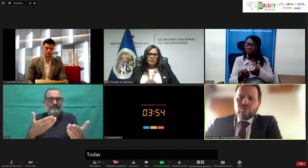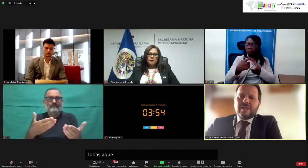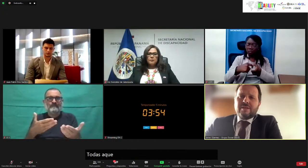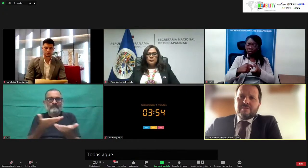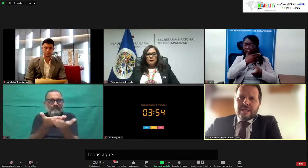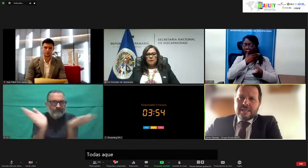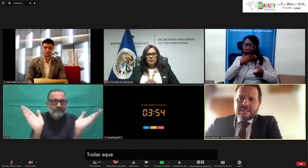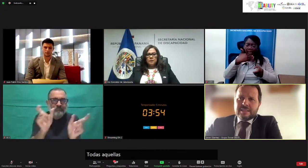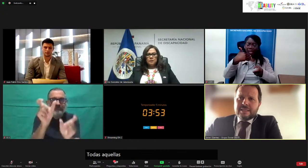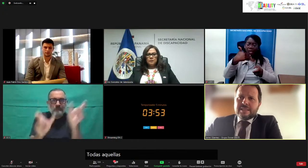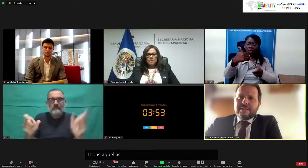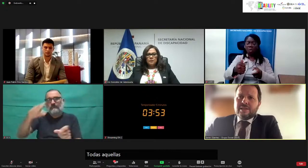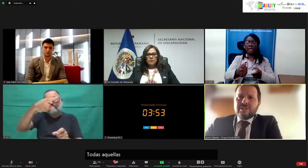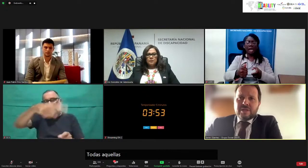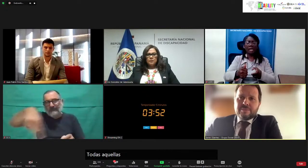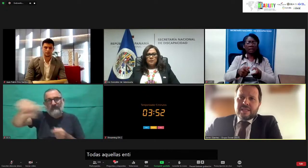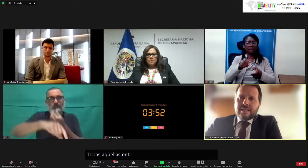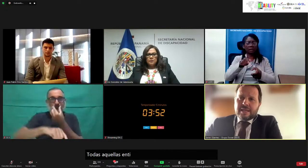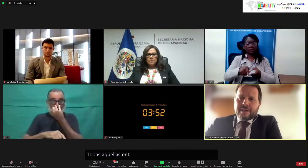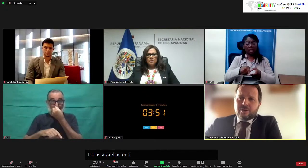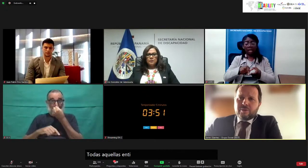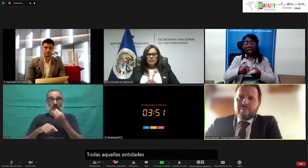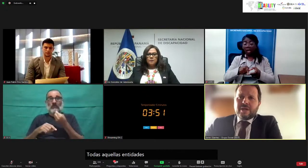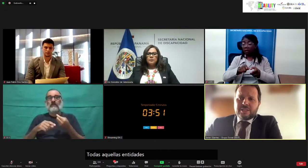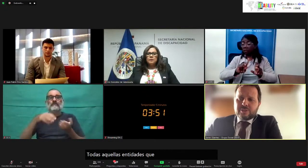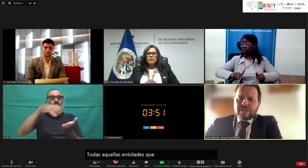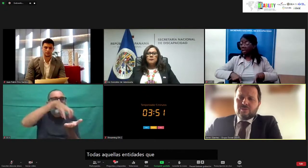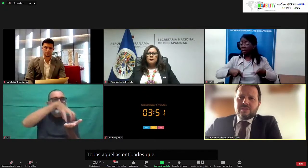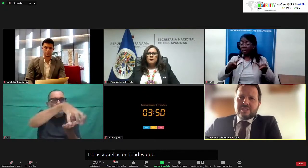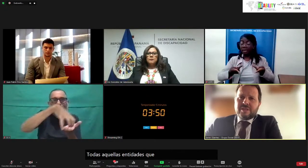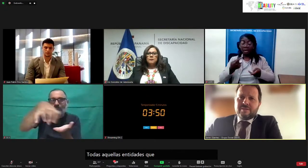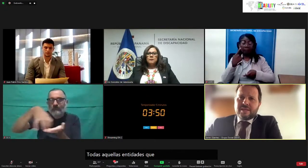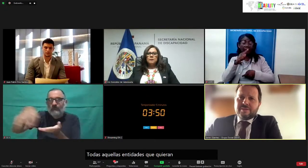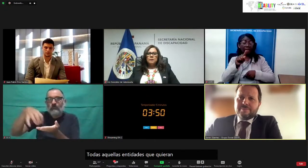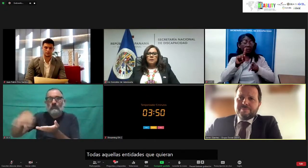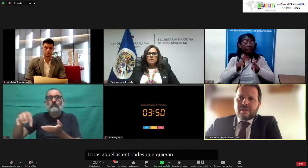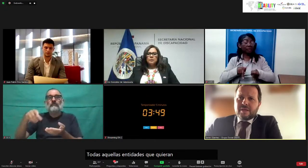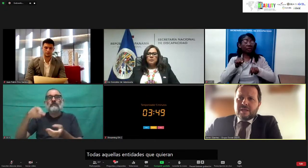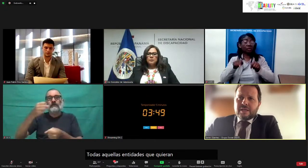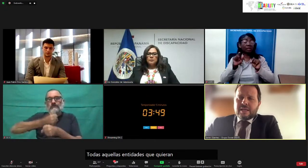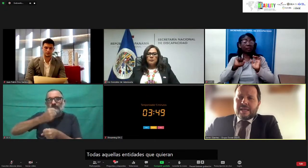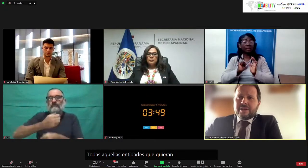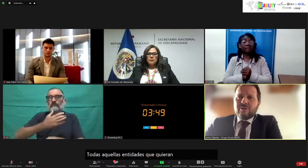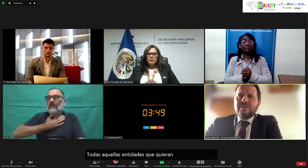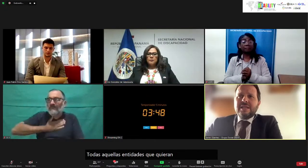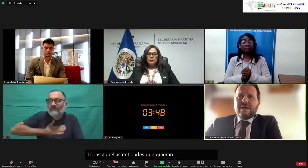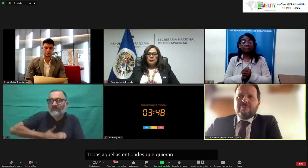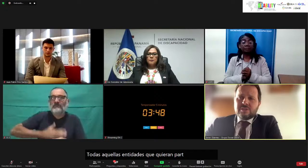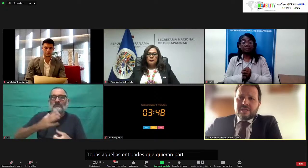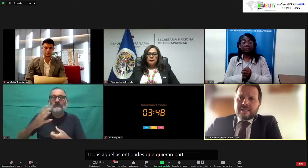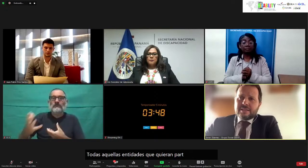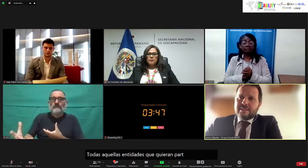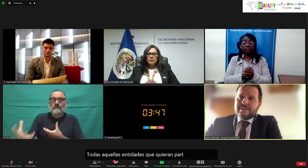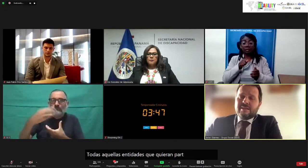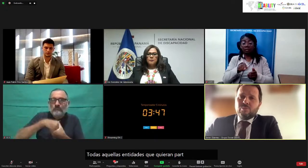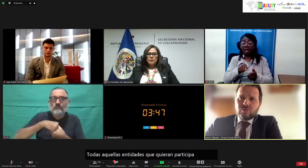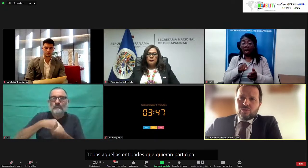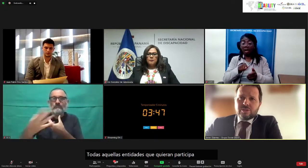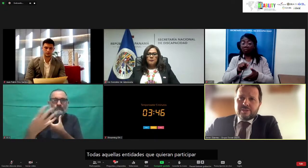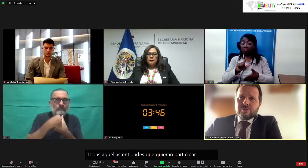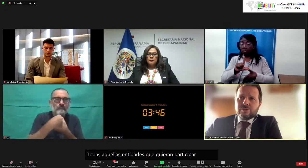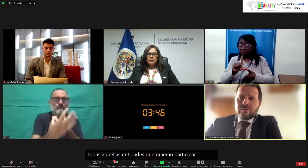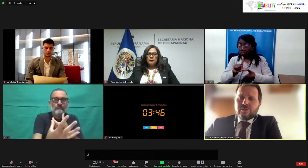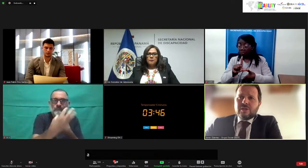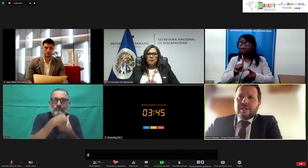like to participate in a substantial improvement of the lives of persons with